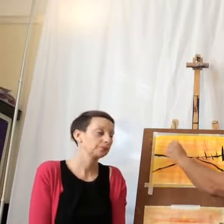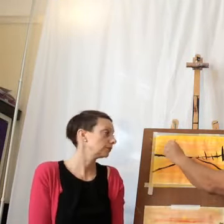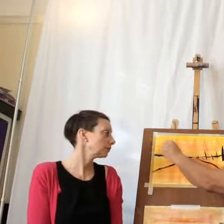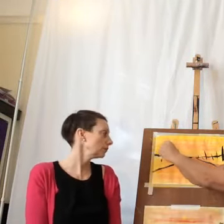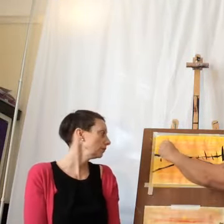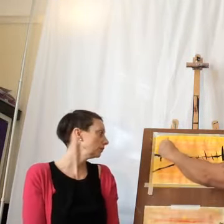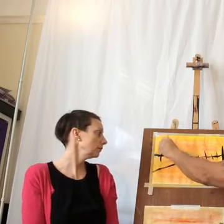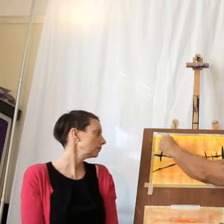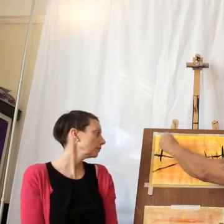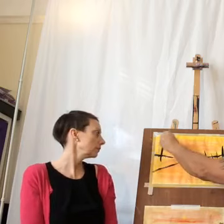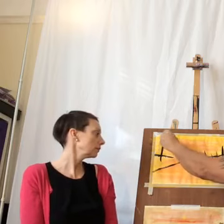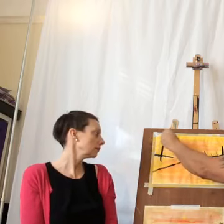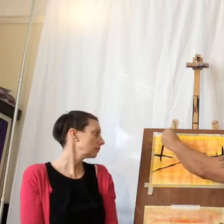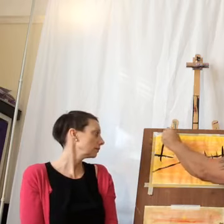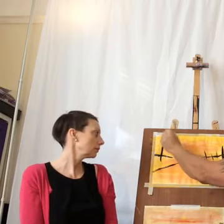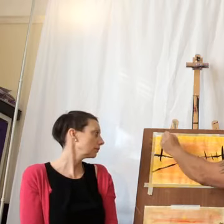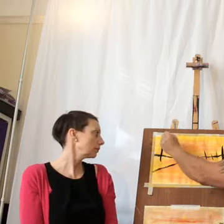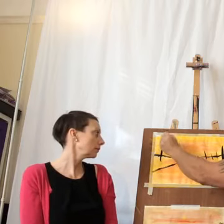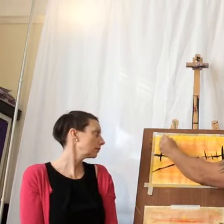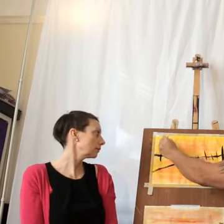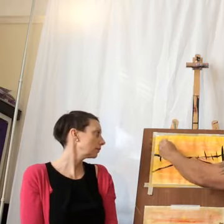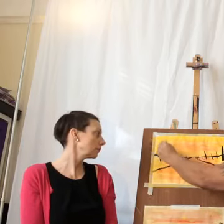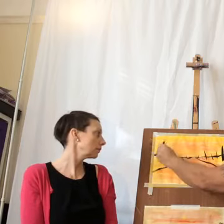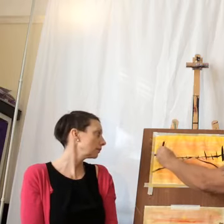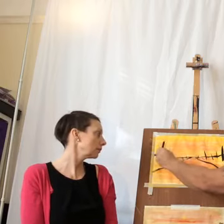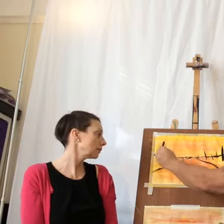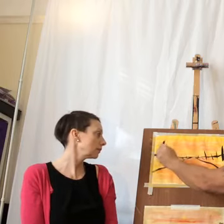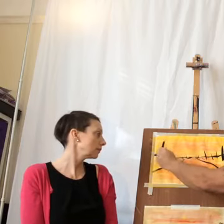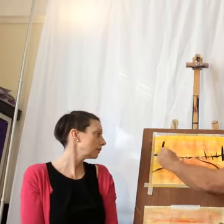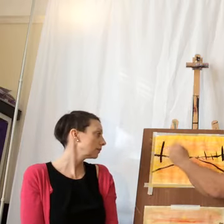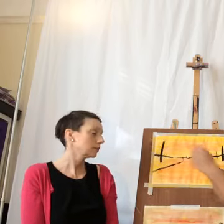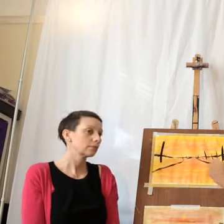A couple out. I'm going to do a nice big thick one now.